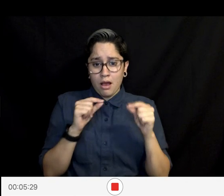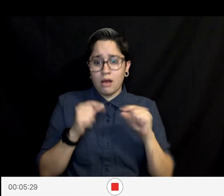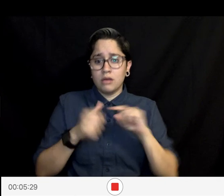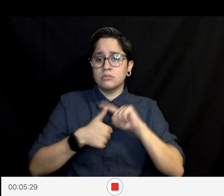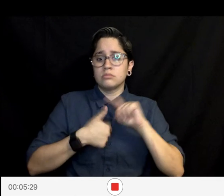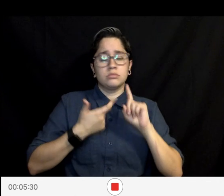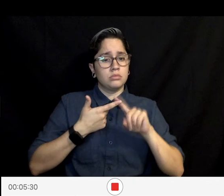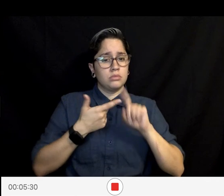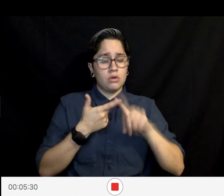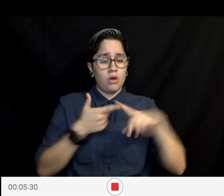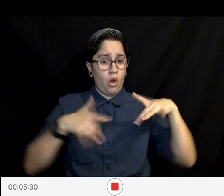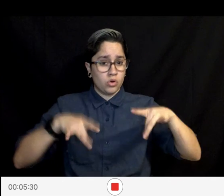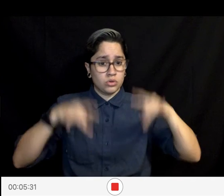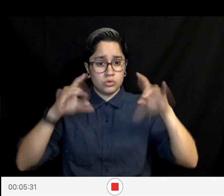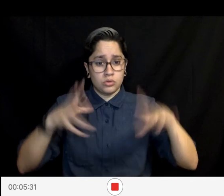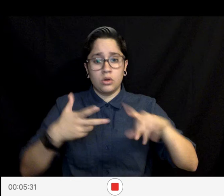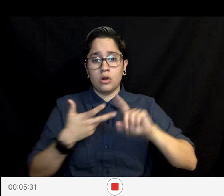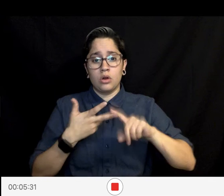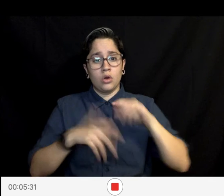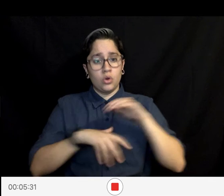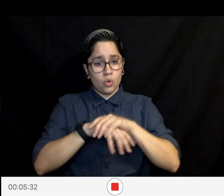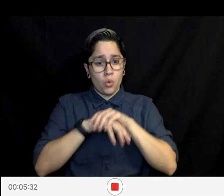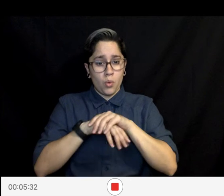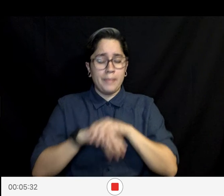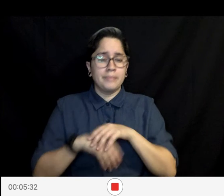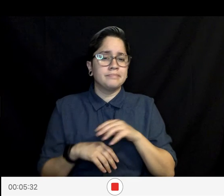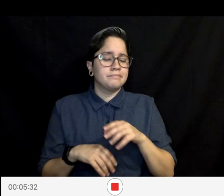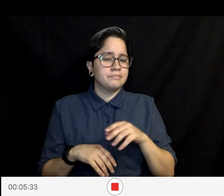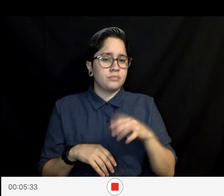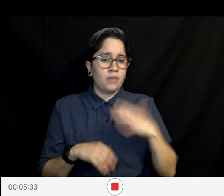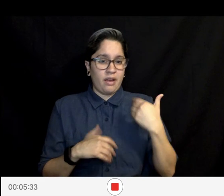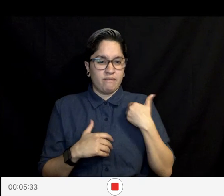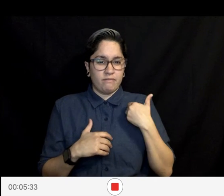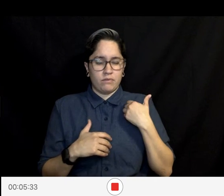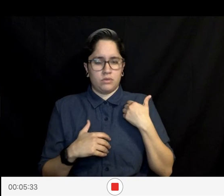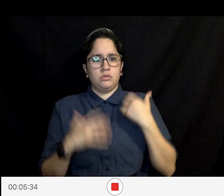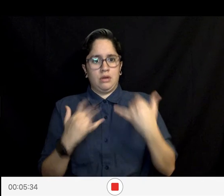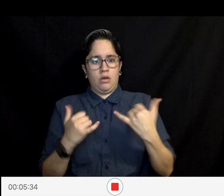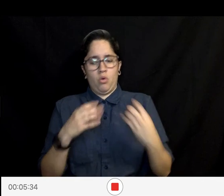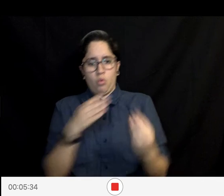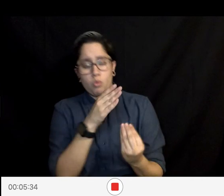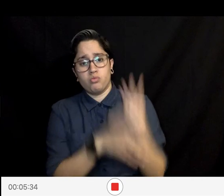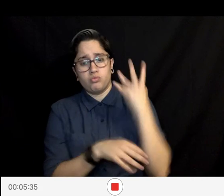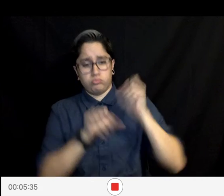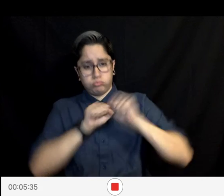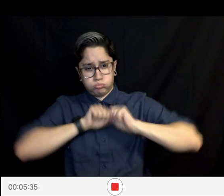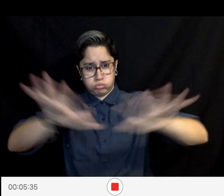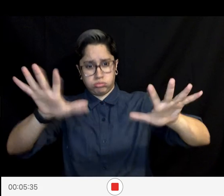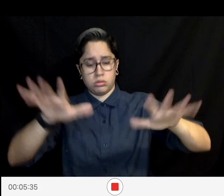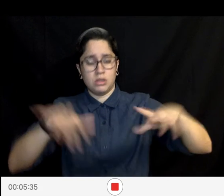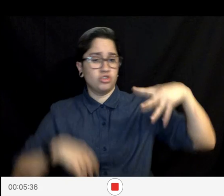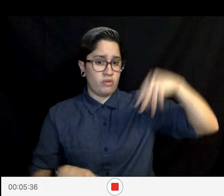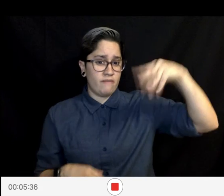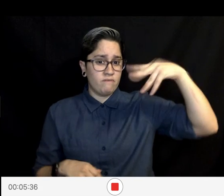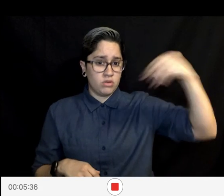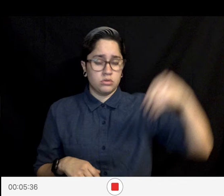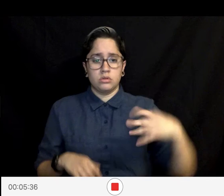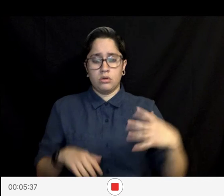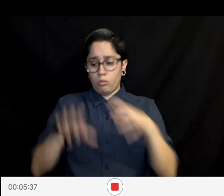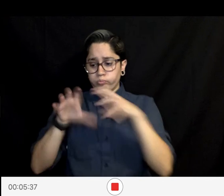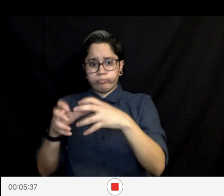These increase in populations are called blooms and could be contributed to